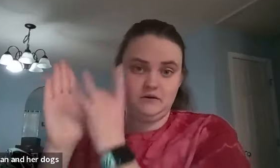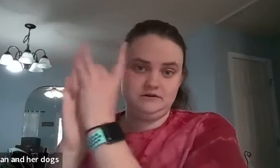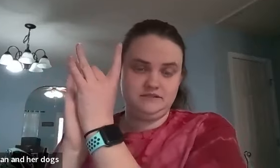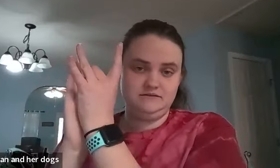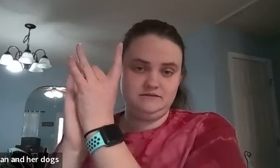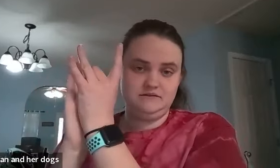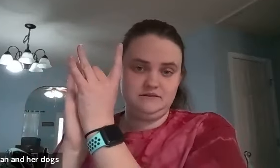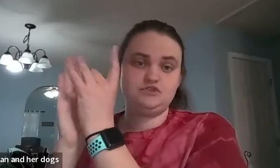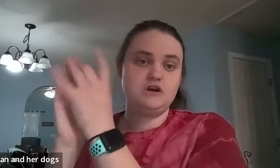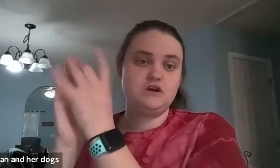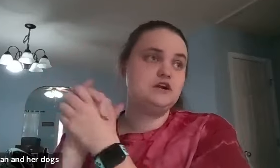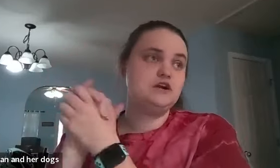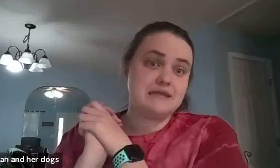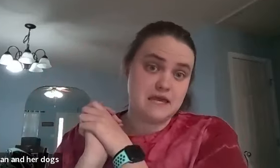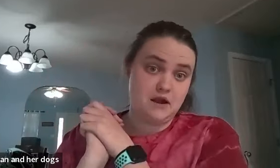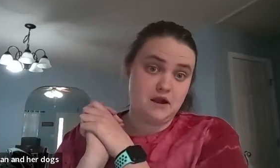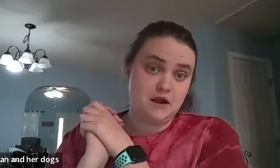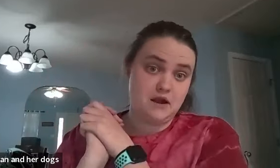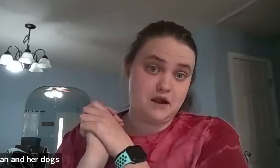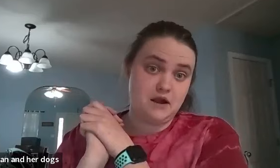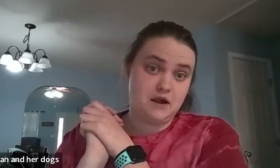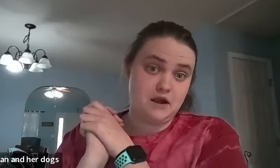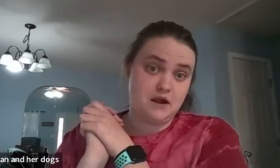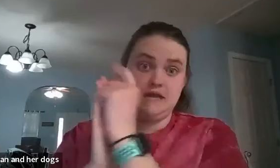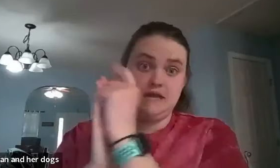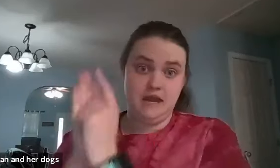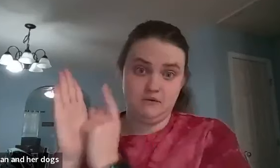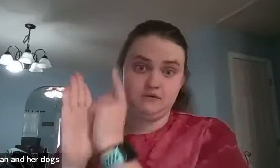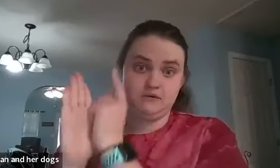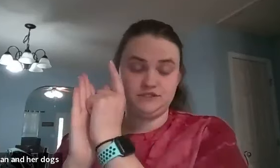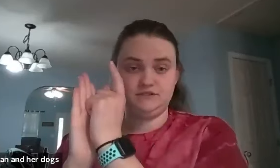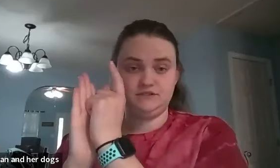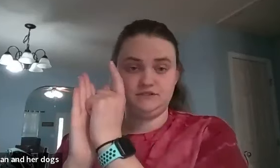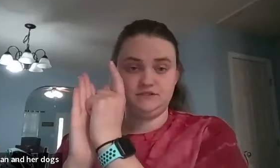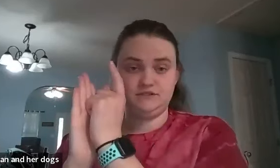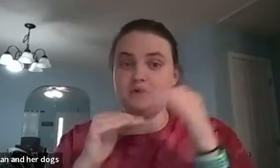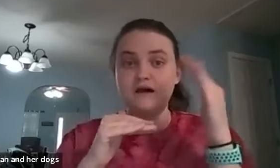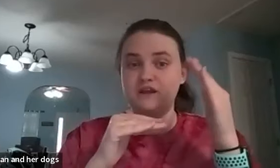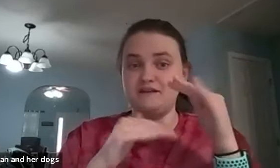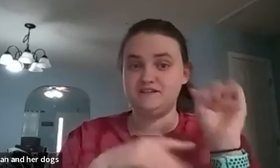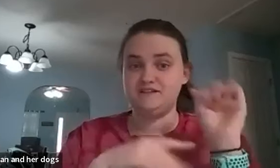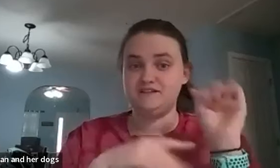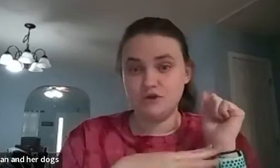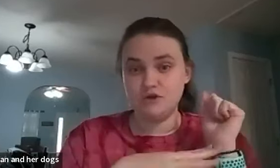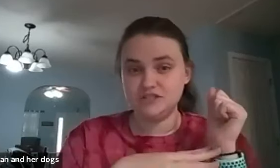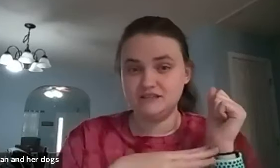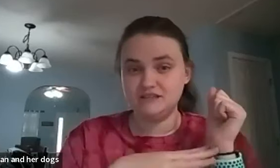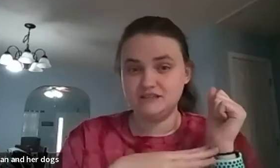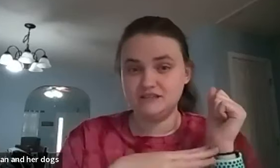8 hours. If you're trying to go 10 hours, then I would go 10 hours. Anything above when you have to start adding motion into it, that's